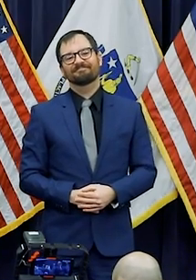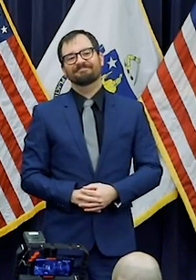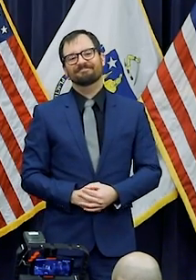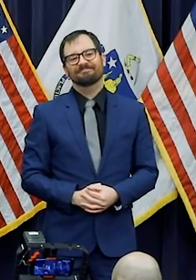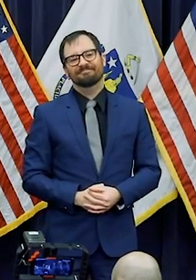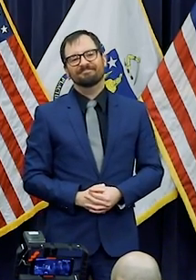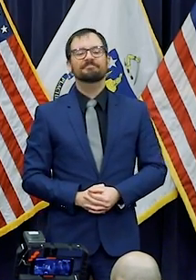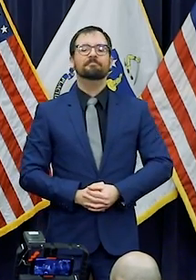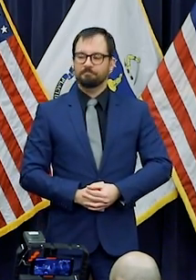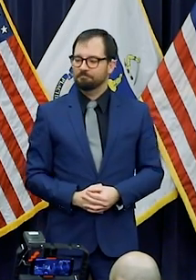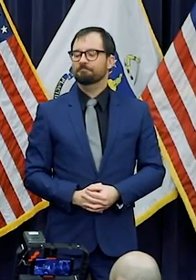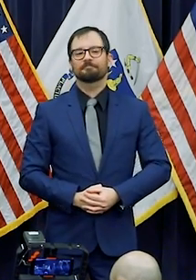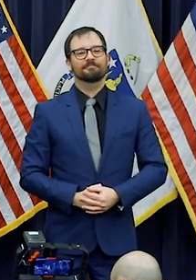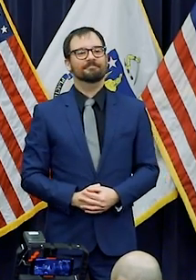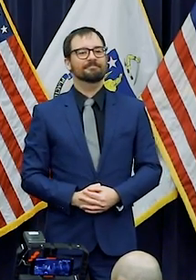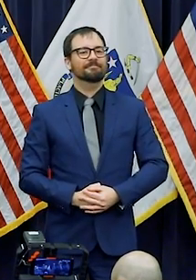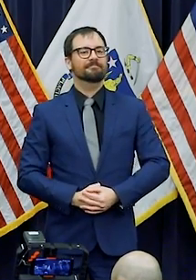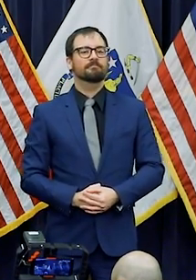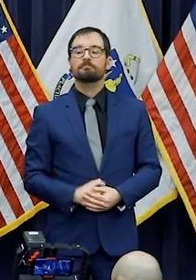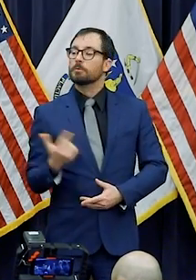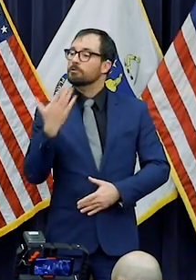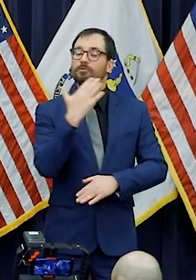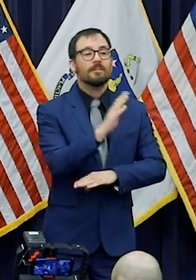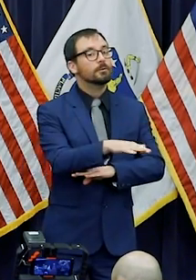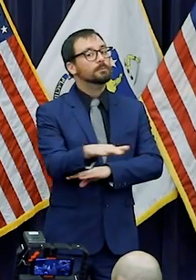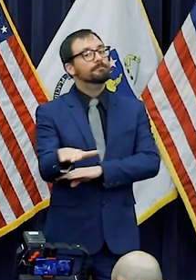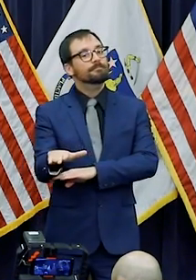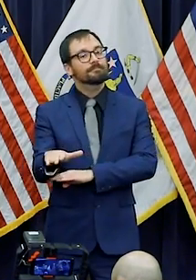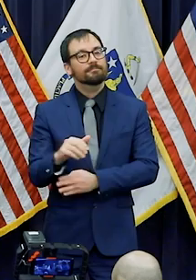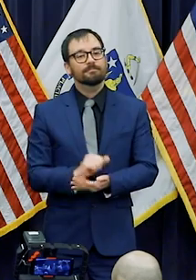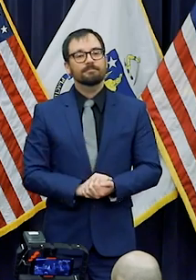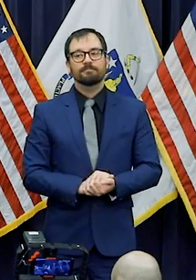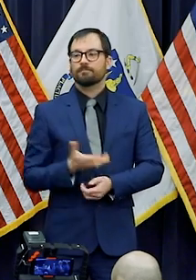Good afternoon. Last evening, along with